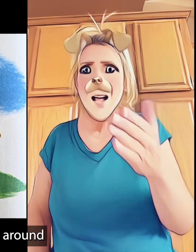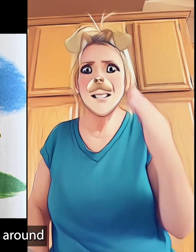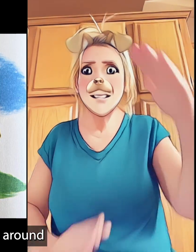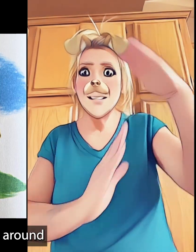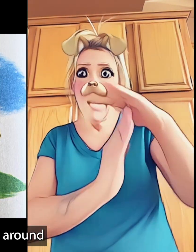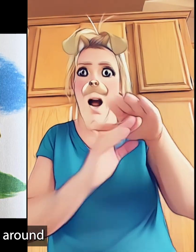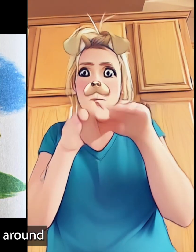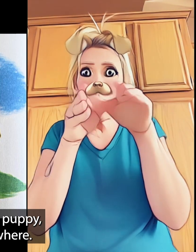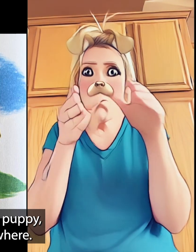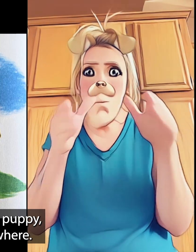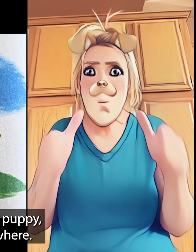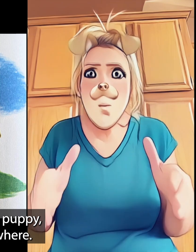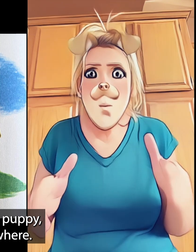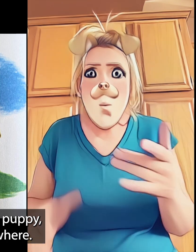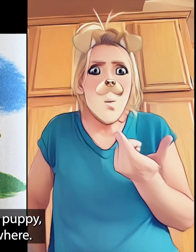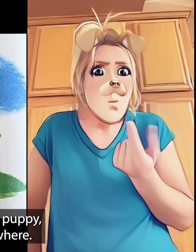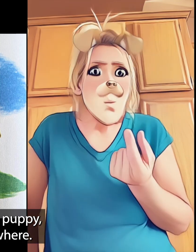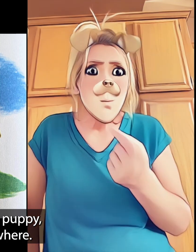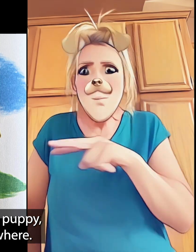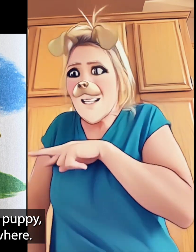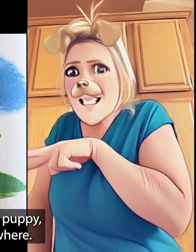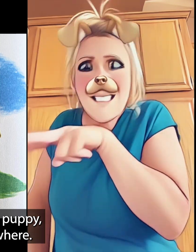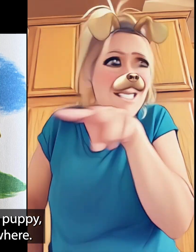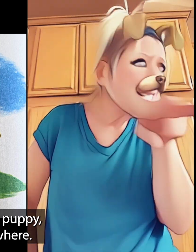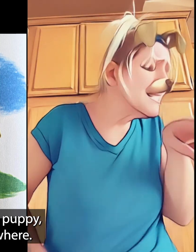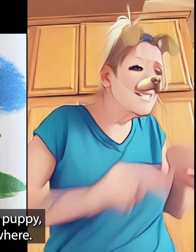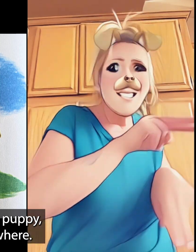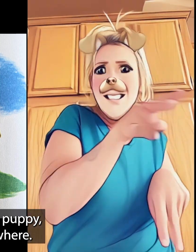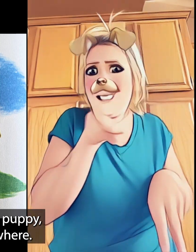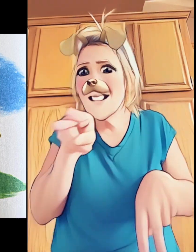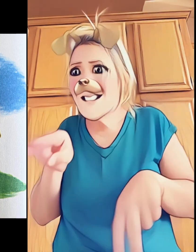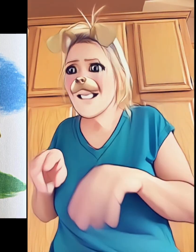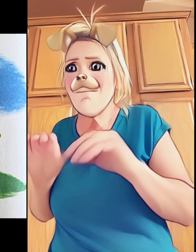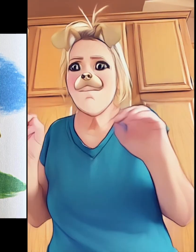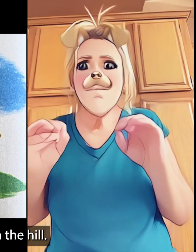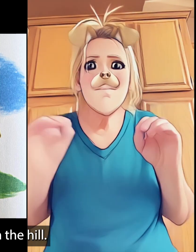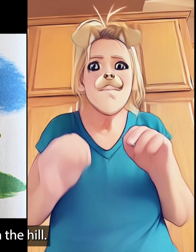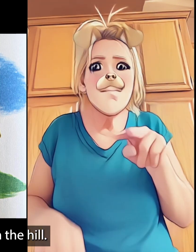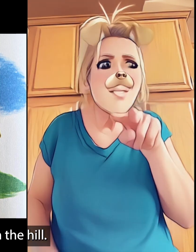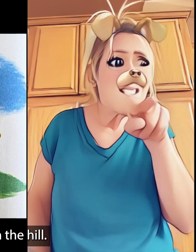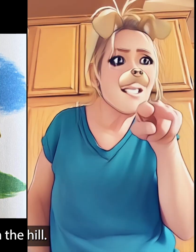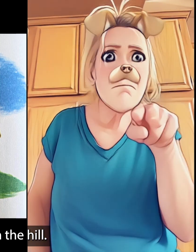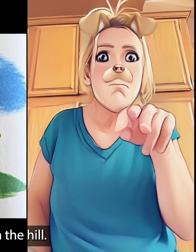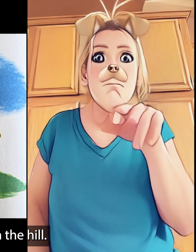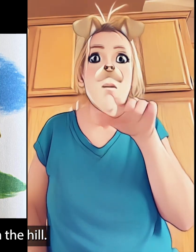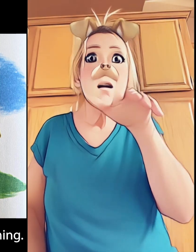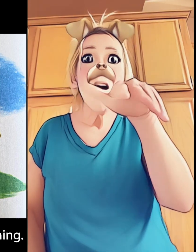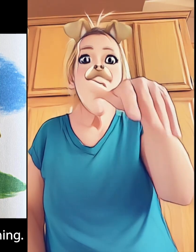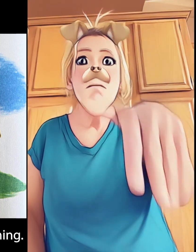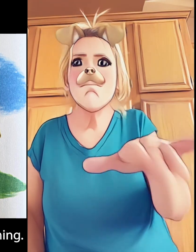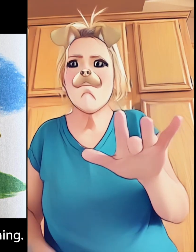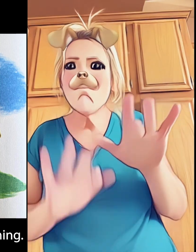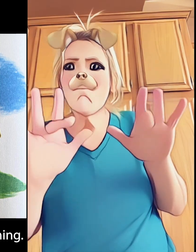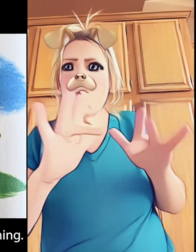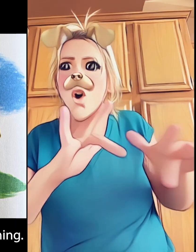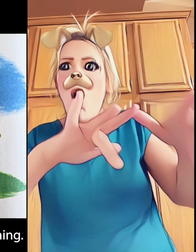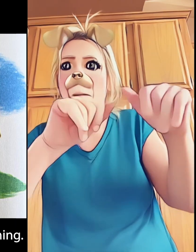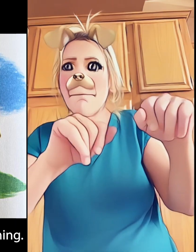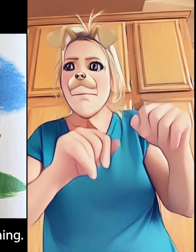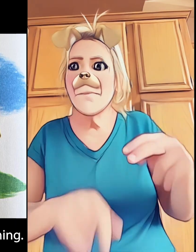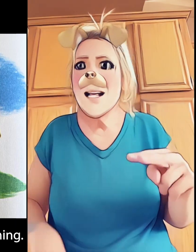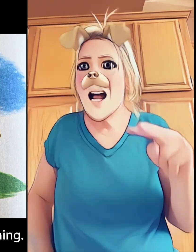So they looked all around for the poky little puppy, and he was nowhere. They looked down the hill, they saw